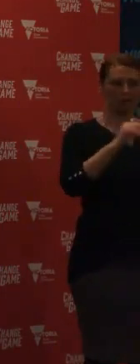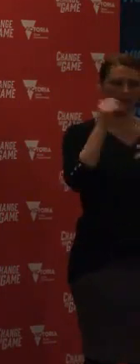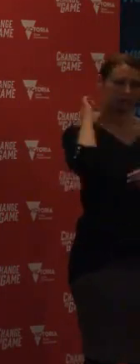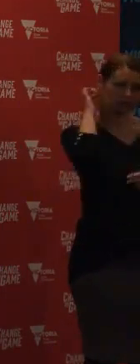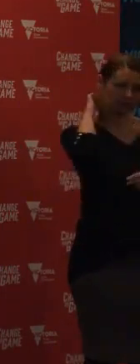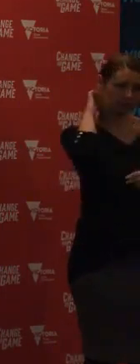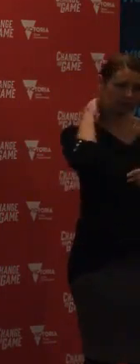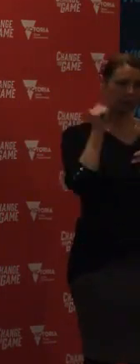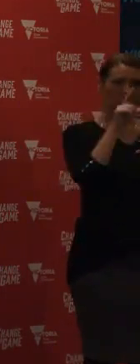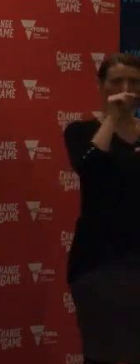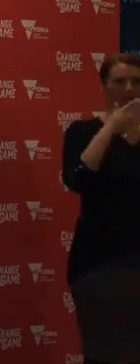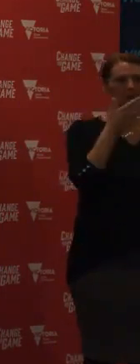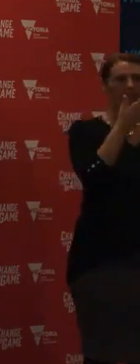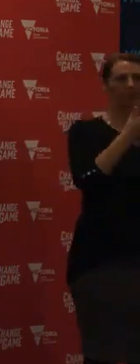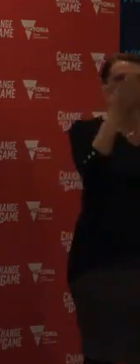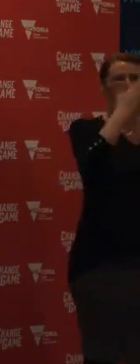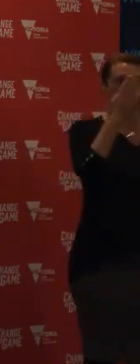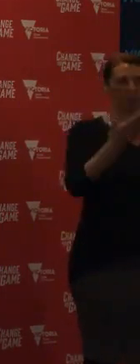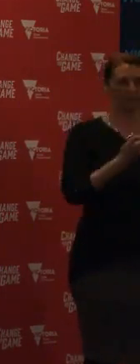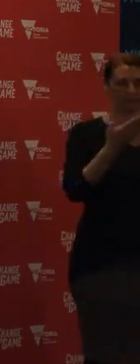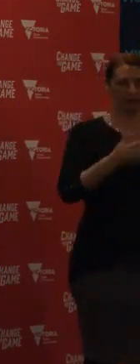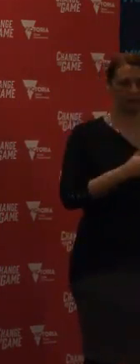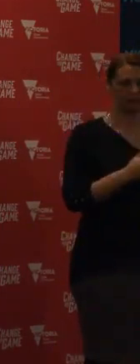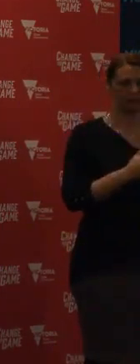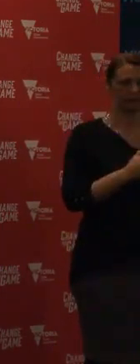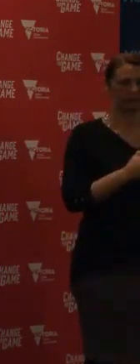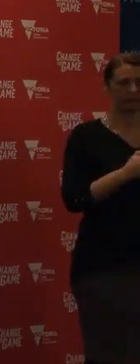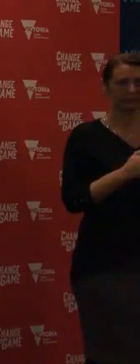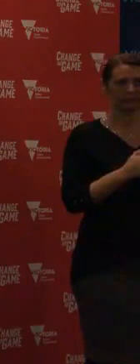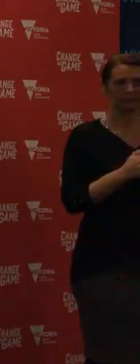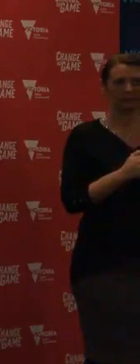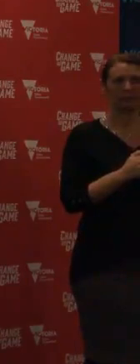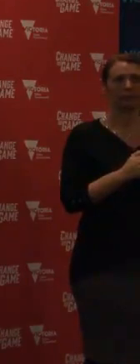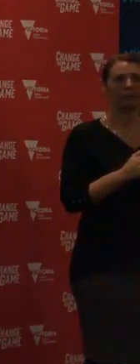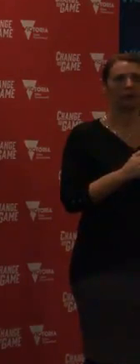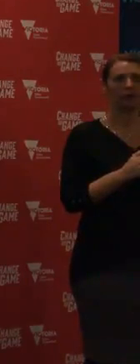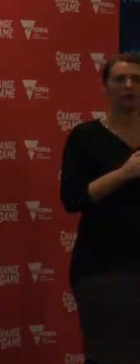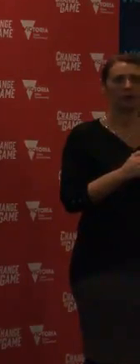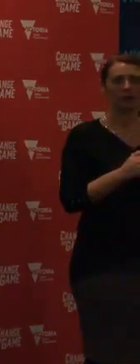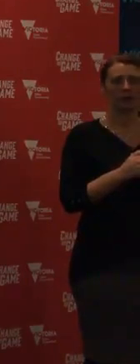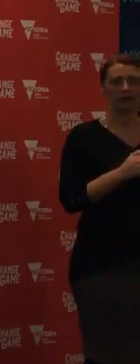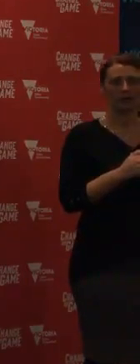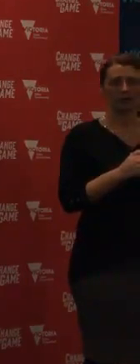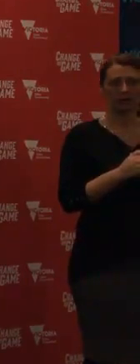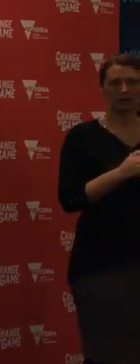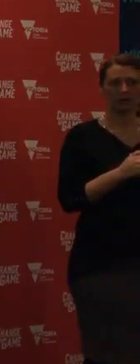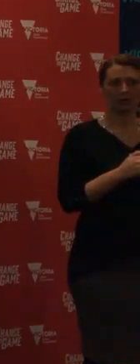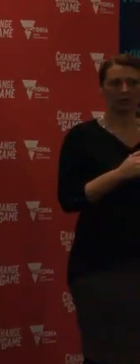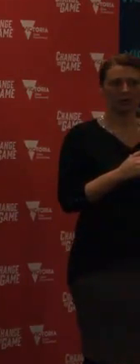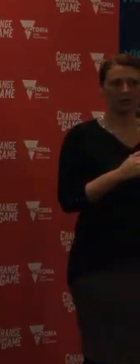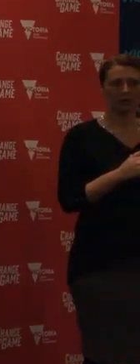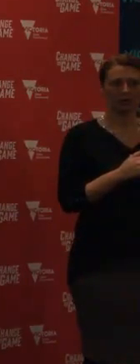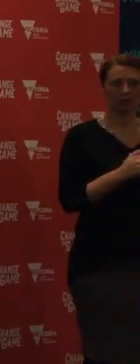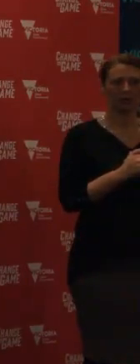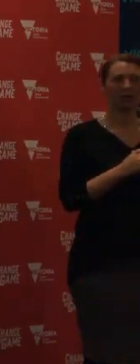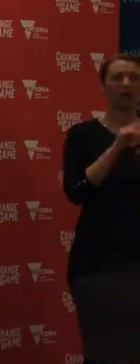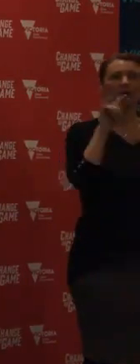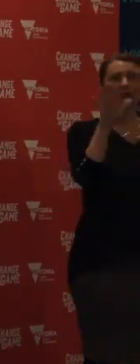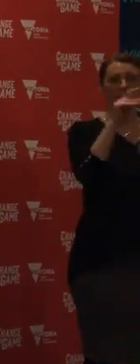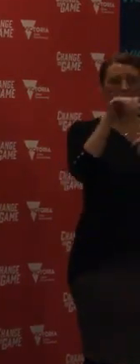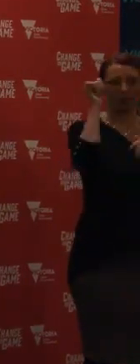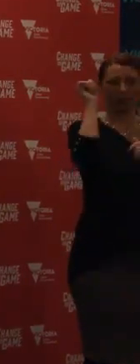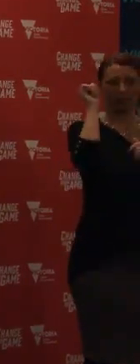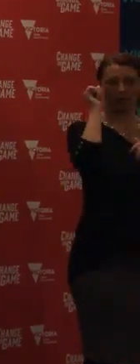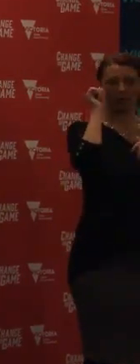access to school services. Anybody who knows anything about the challenges faced by kids with disability in getting access